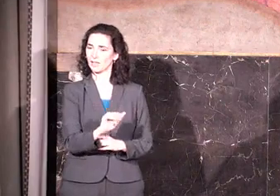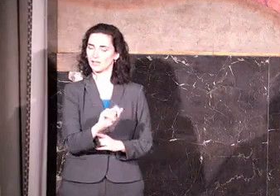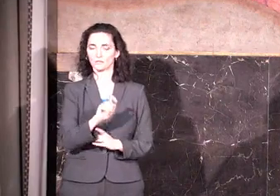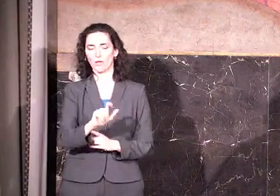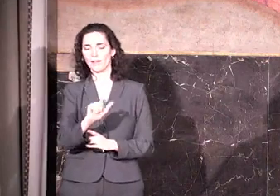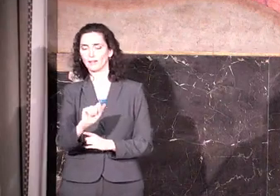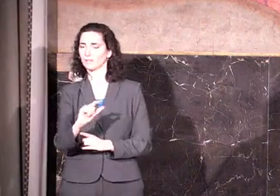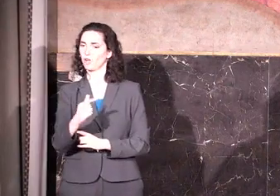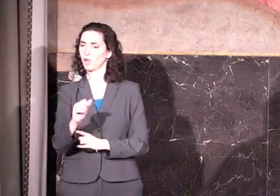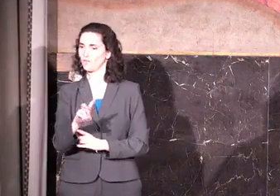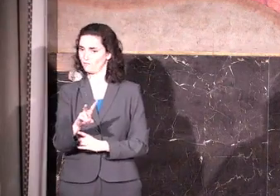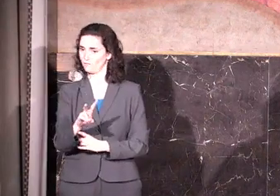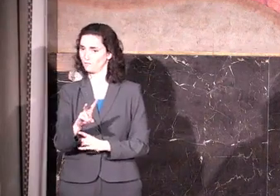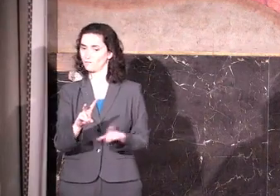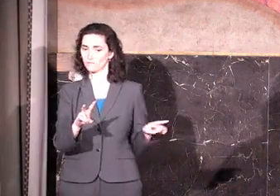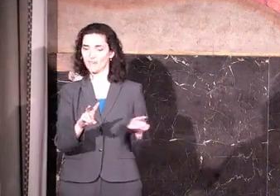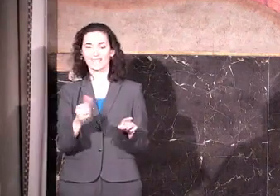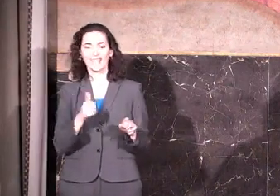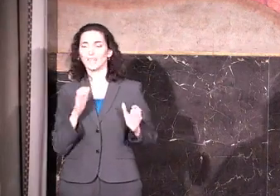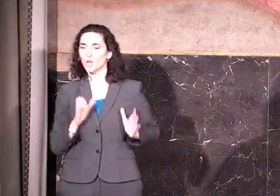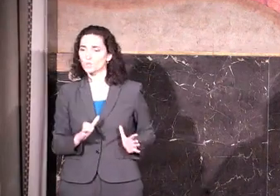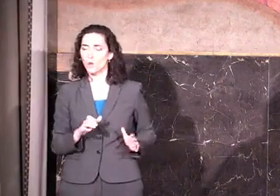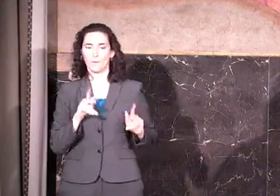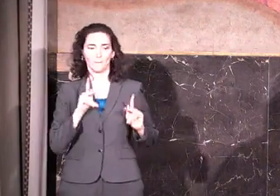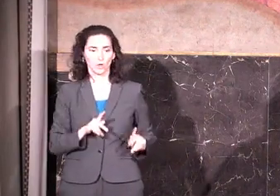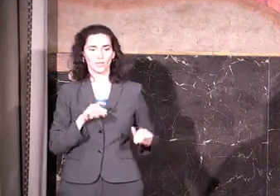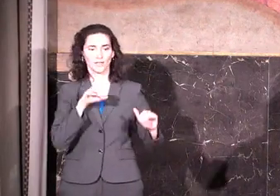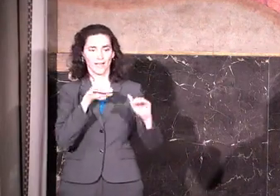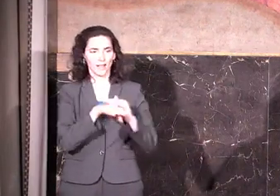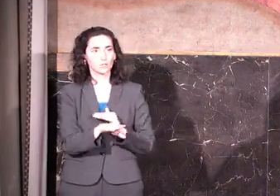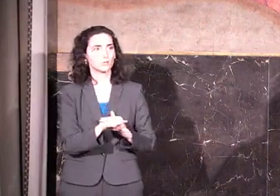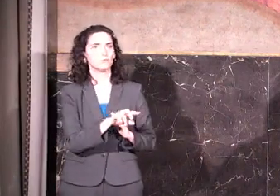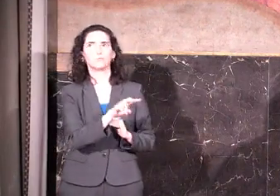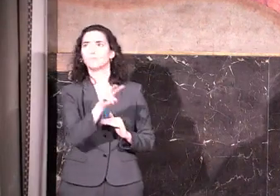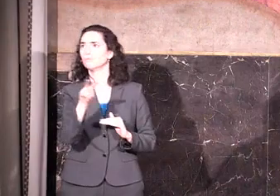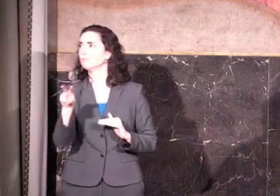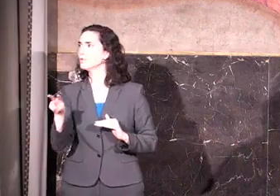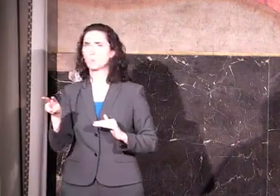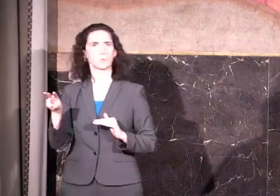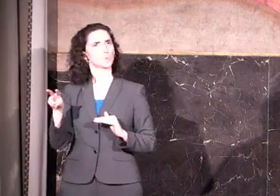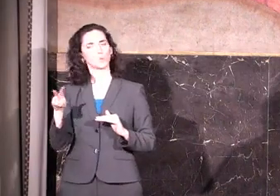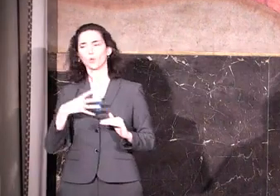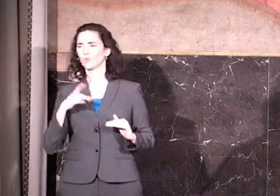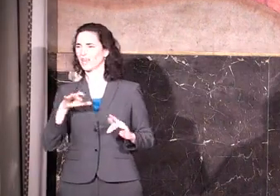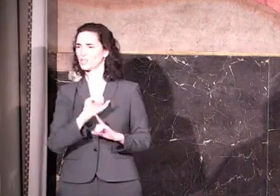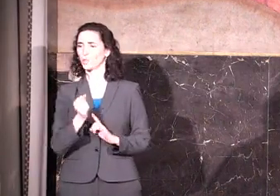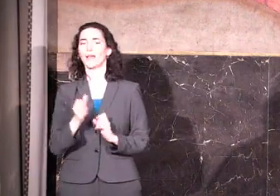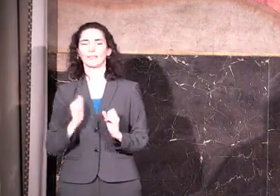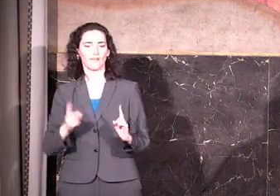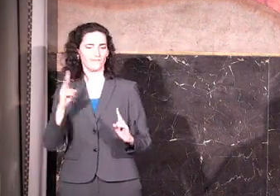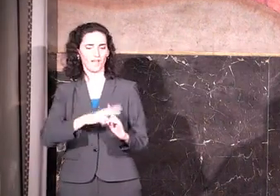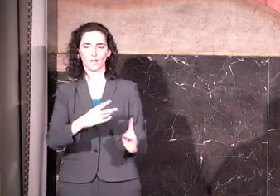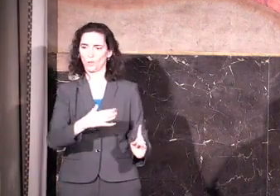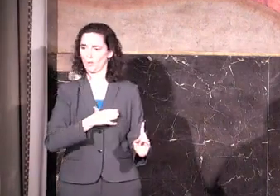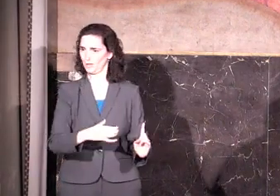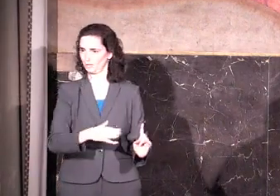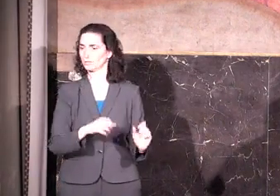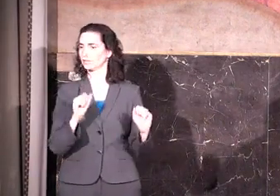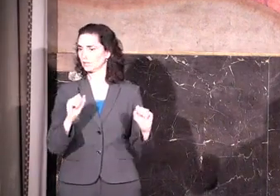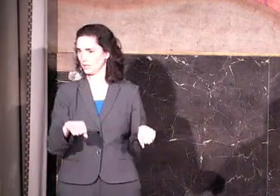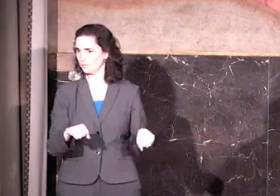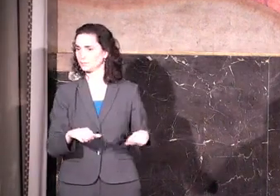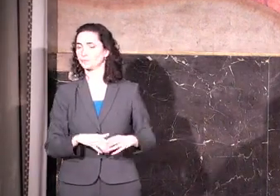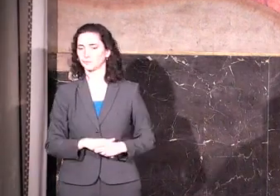opensafely.la.gov, any customer, any patron, any individual can go and file a complaint on a specific situation that they think needs to be